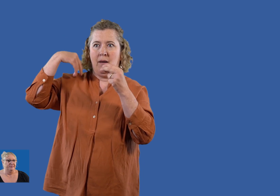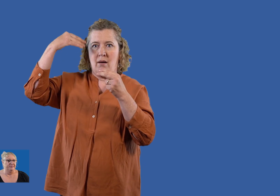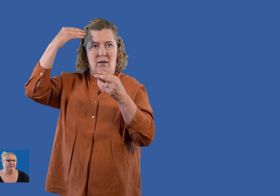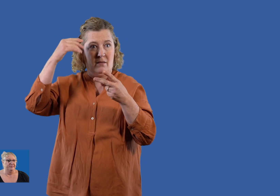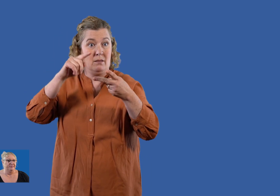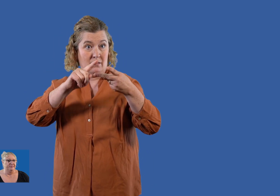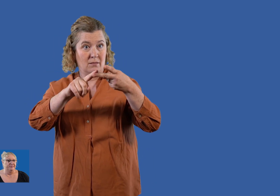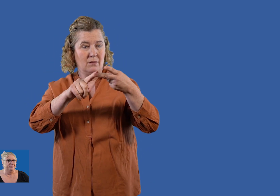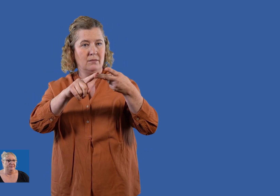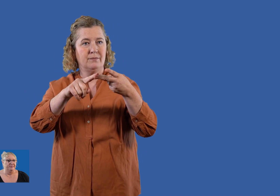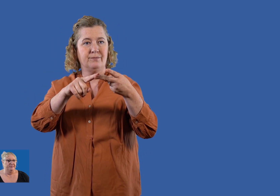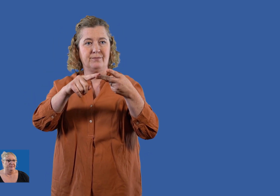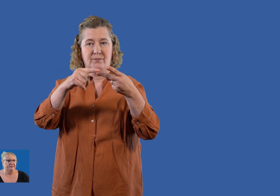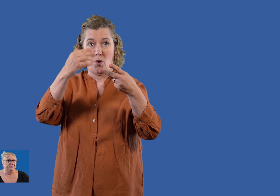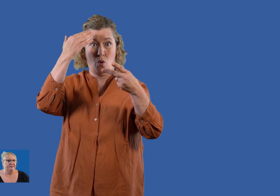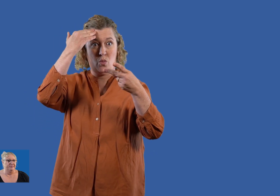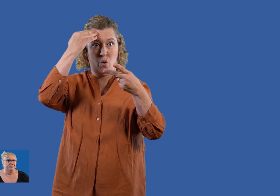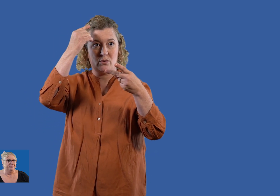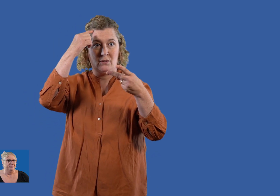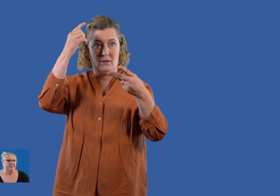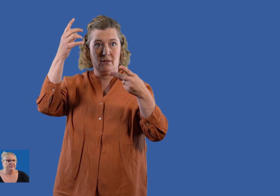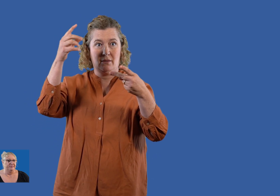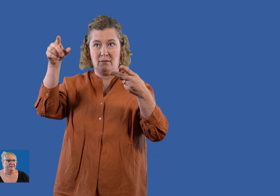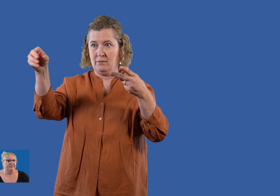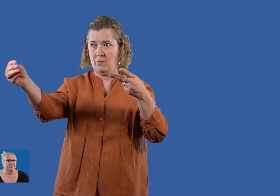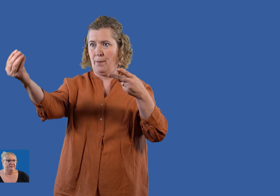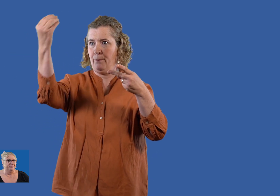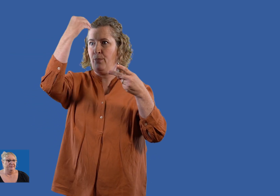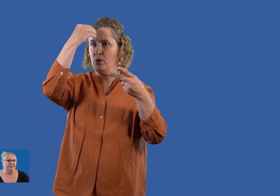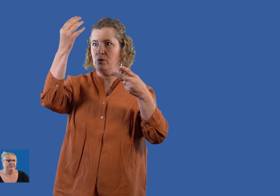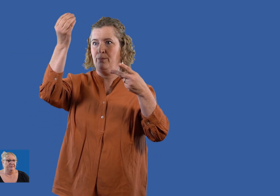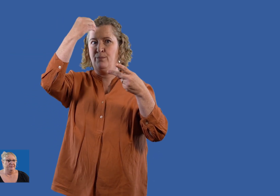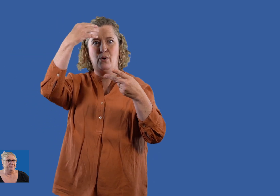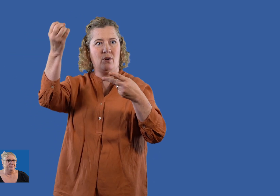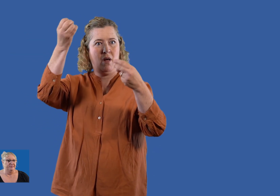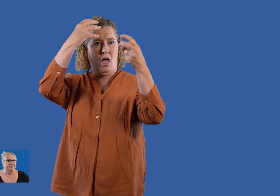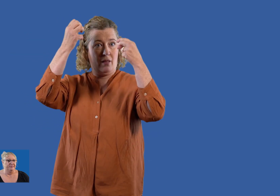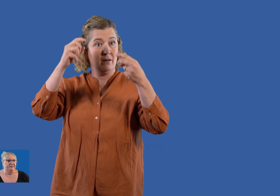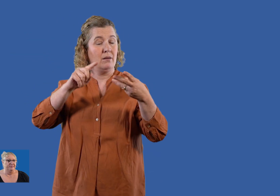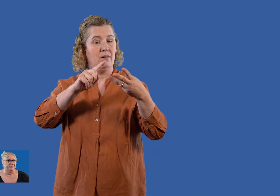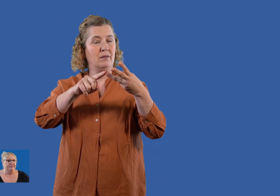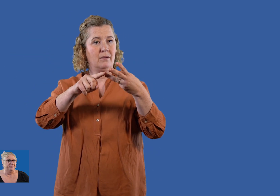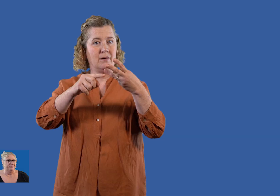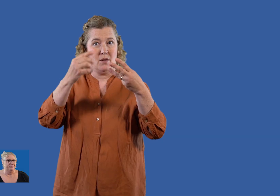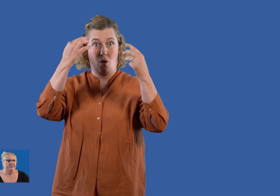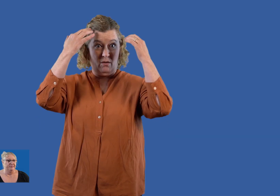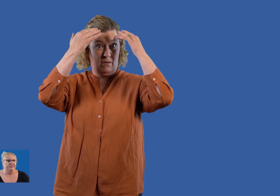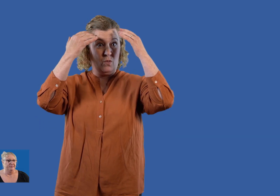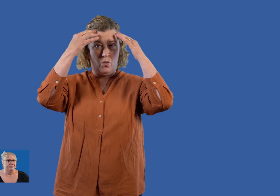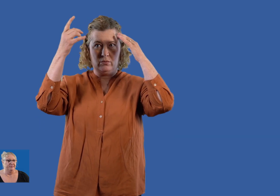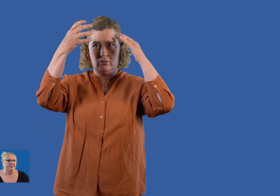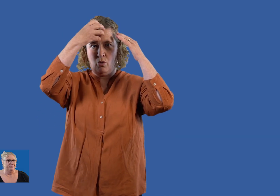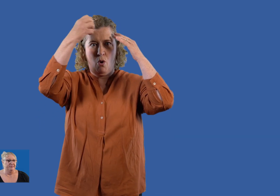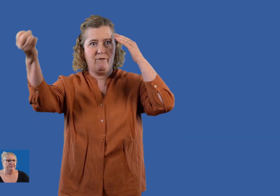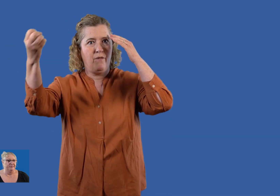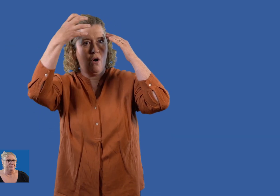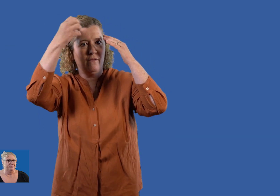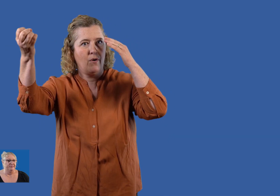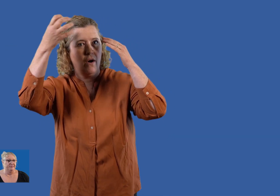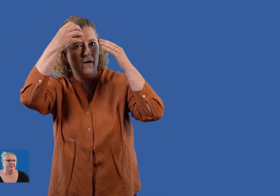Thought insertions, where someone's placed thoughts into their mind, and thought withdrawal is where someone's removing thoughts from